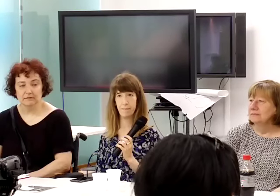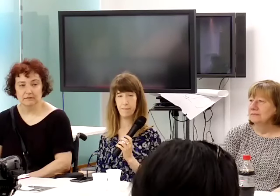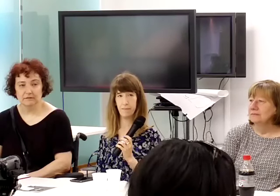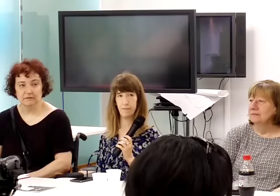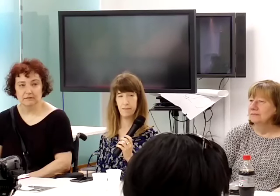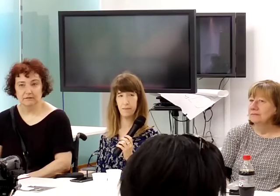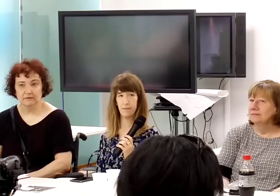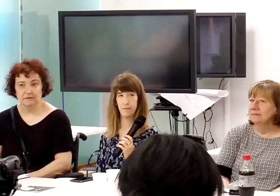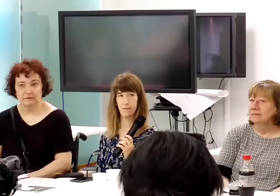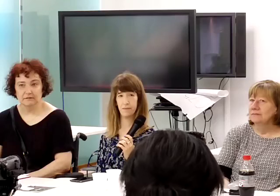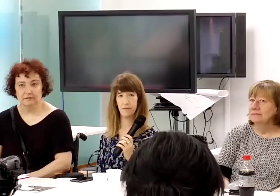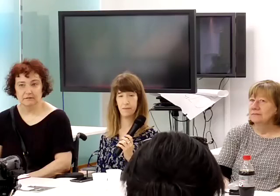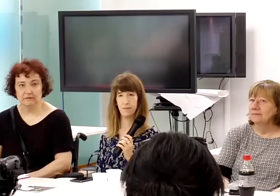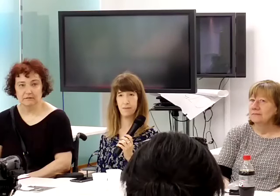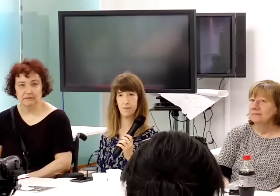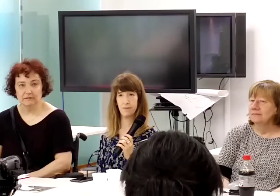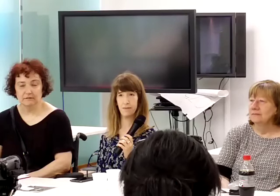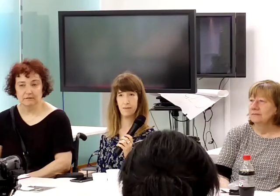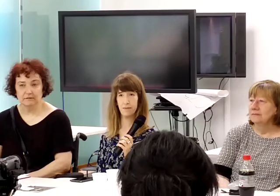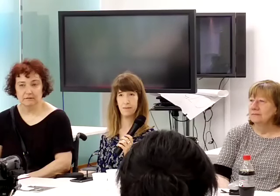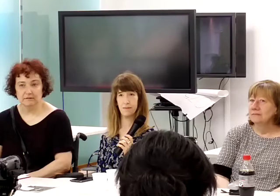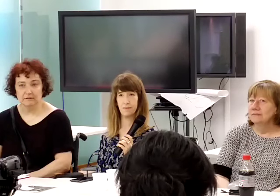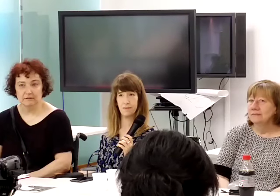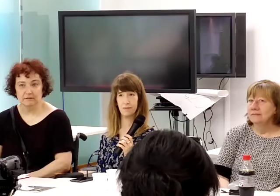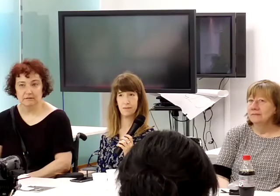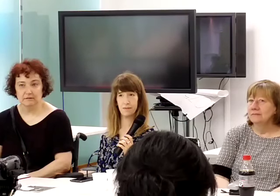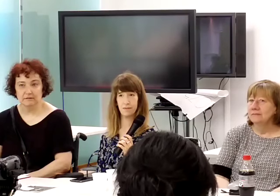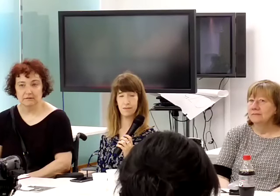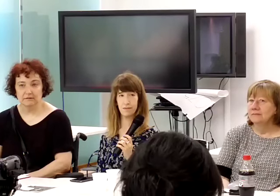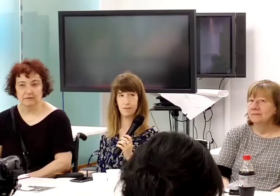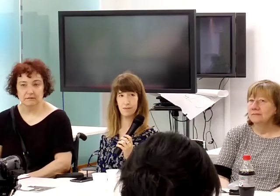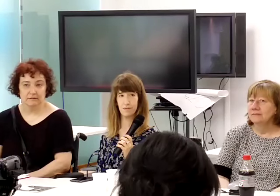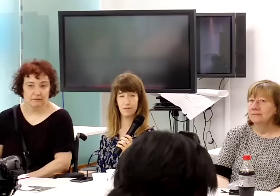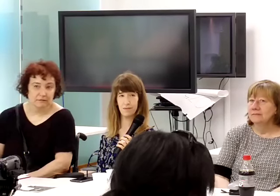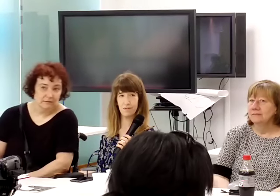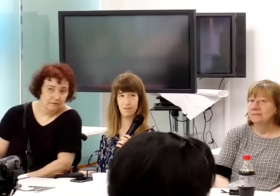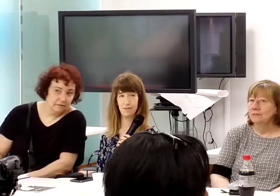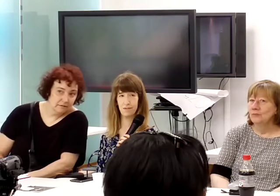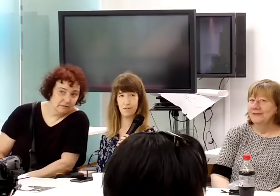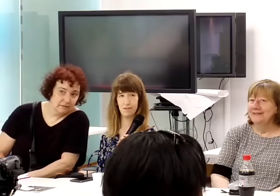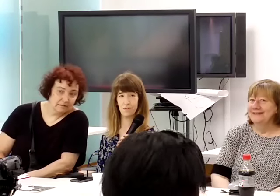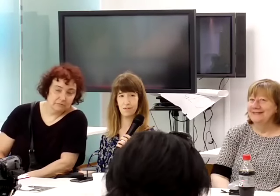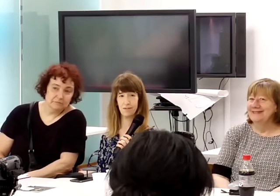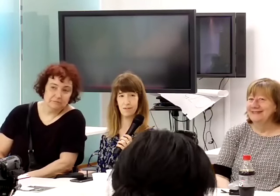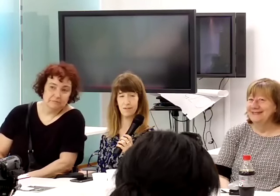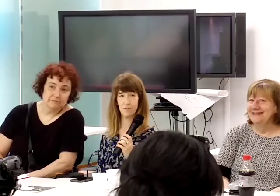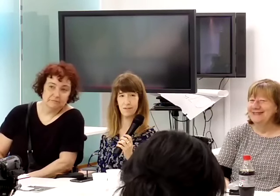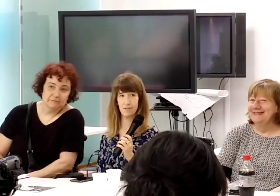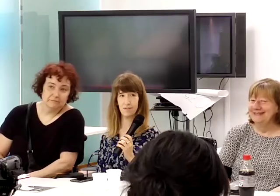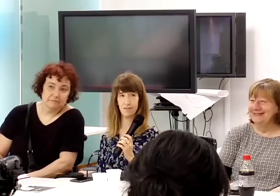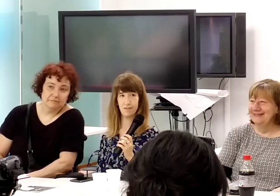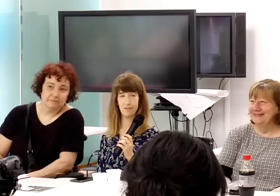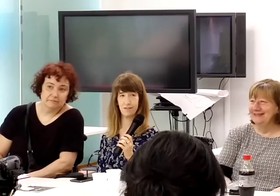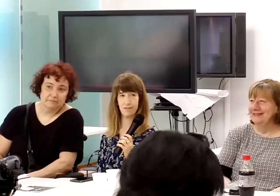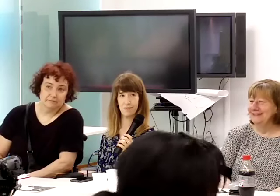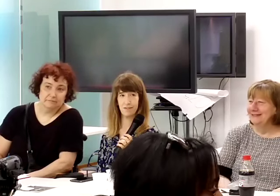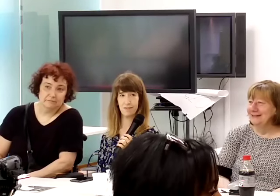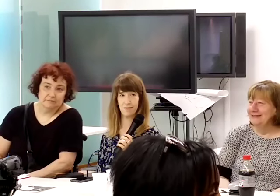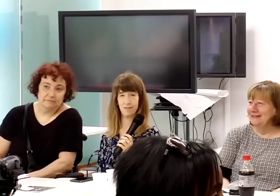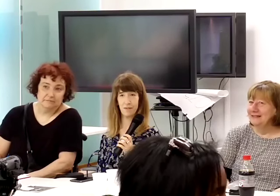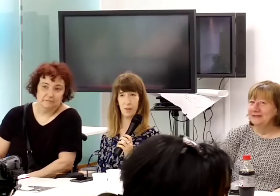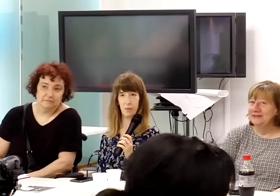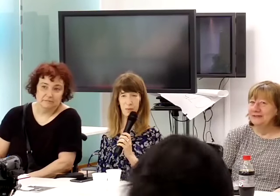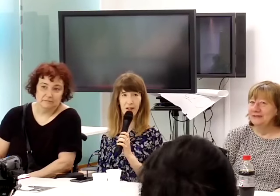for literally 20 seconds to say why they're supporting Jeremy, I'm going to be doing some films at the end. So just come up to me at the end and I'll be back.